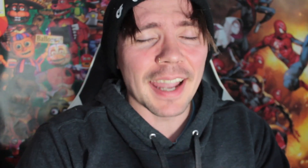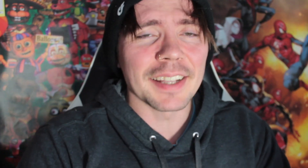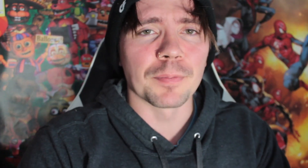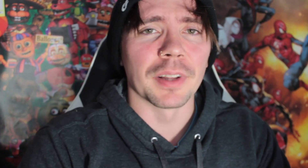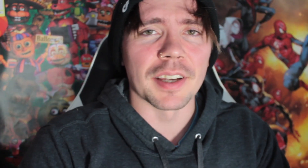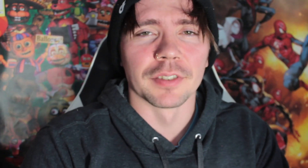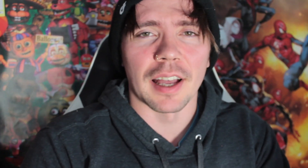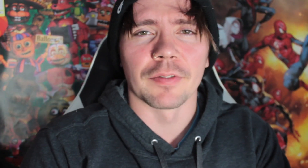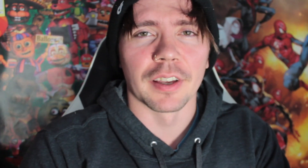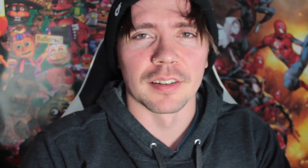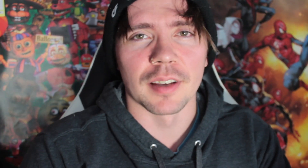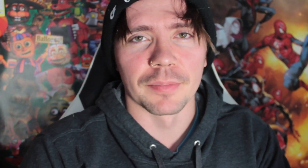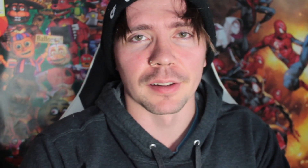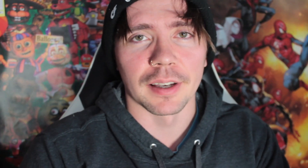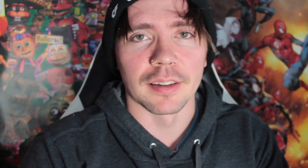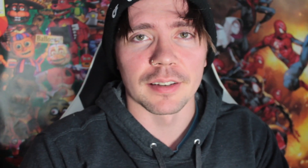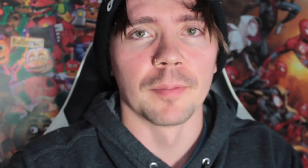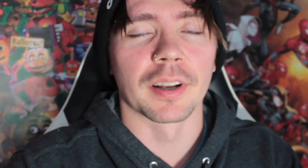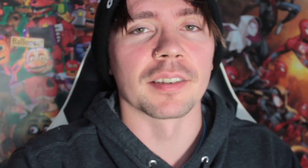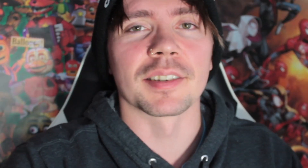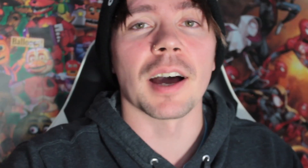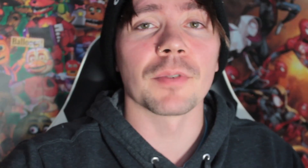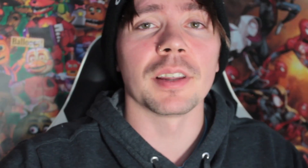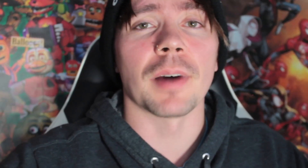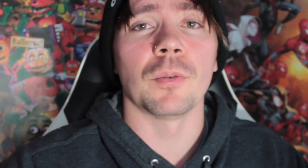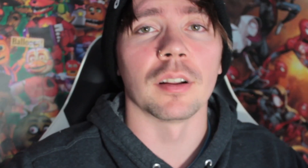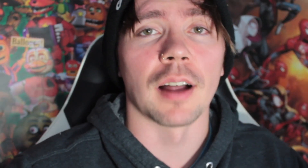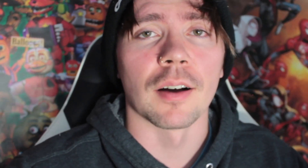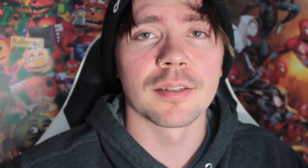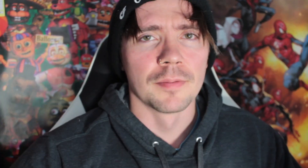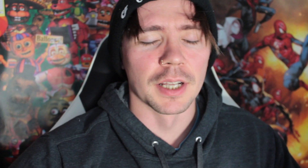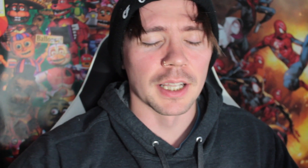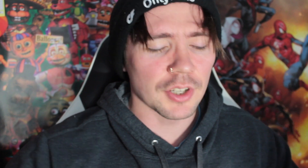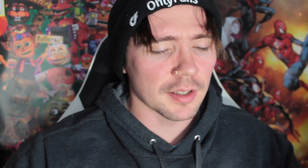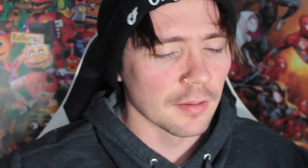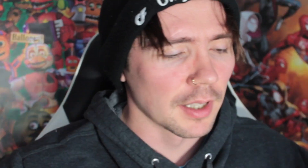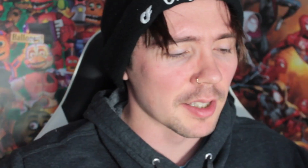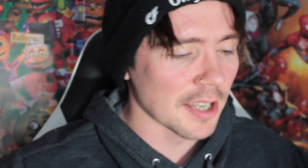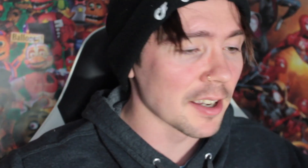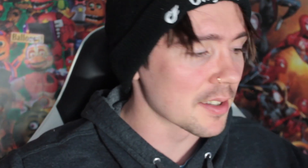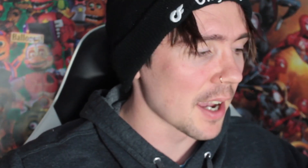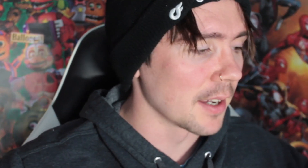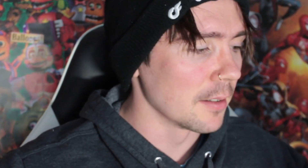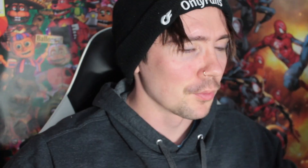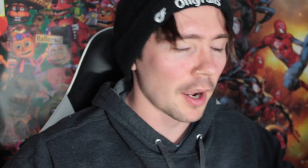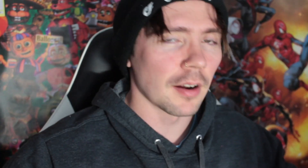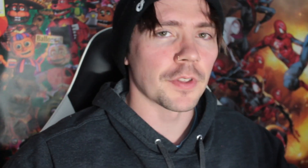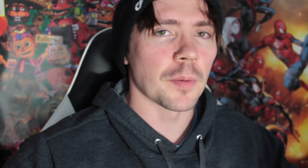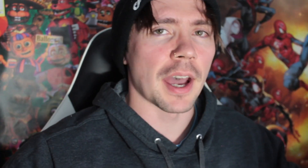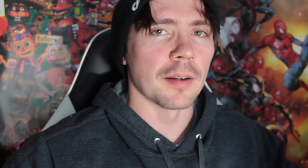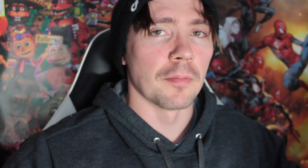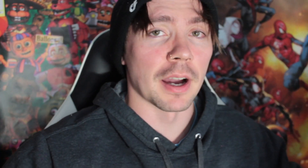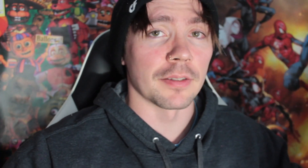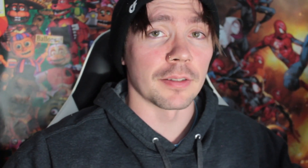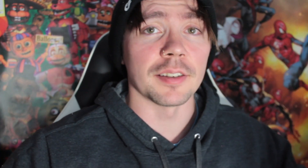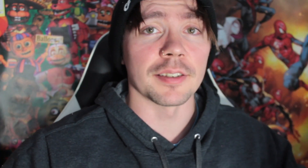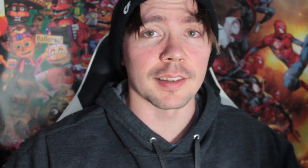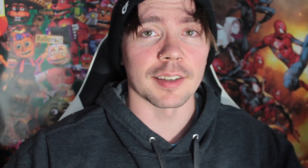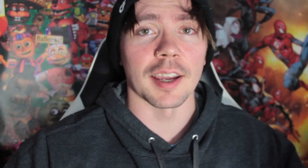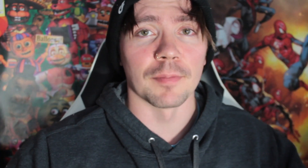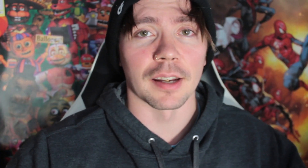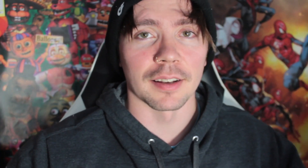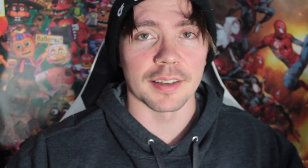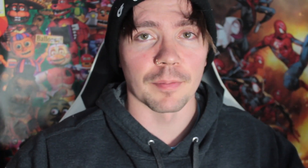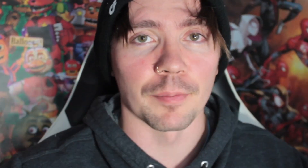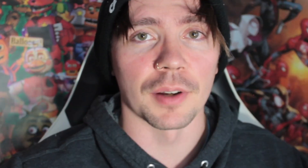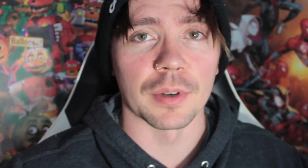I hate to play devil's advocate on something like this because it's not really my wheelhouse. But let's just, let's take a second. Right off the bat, my thesis